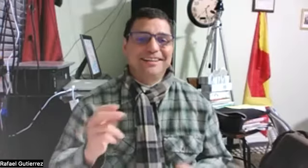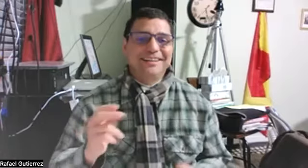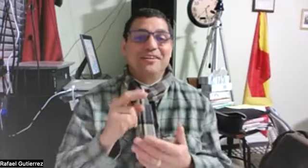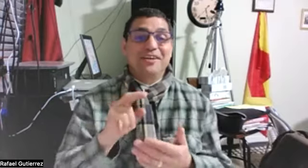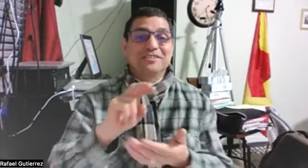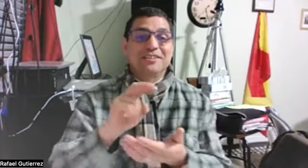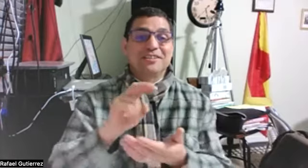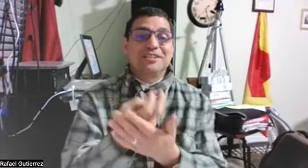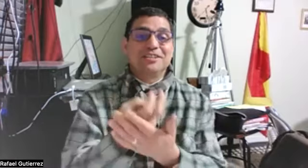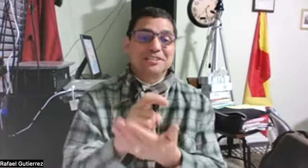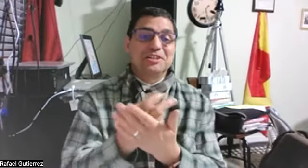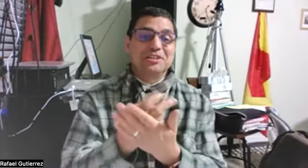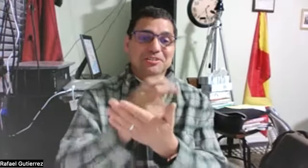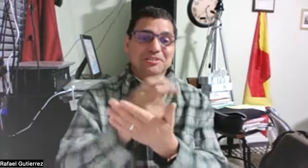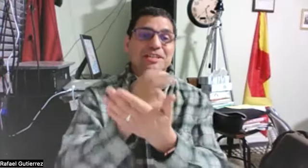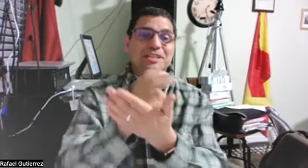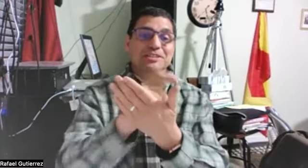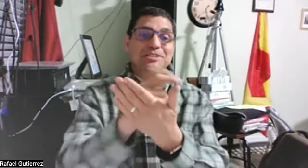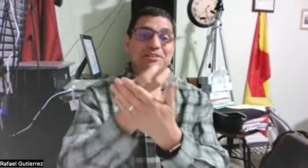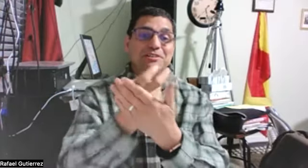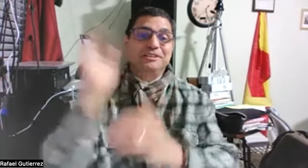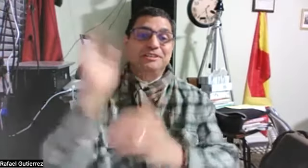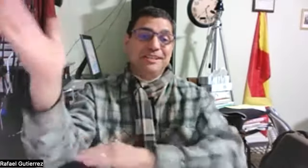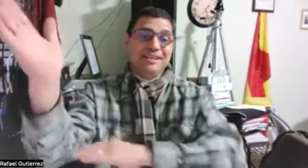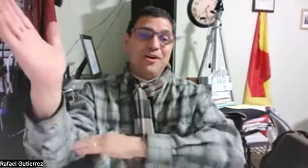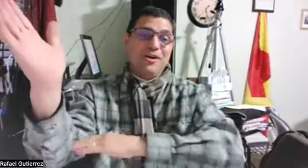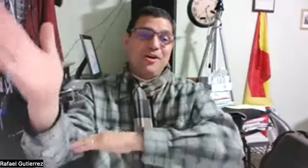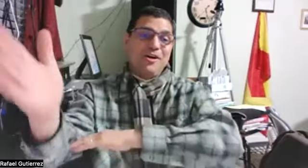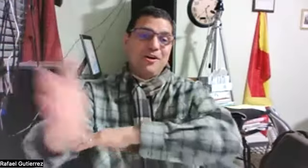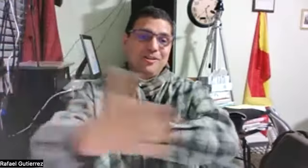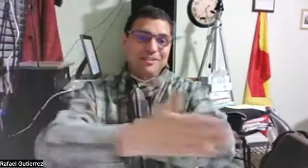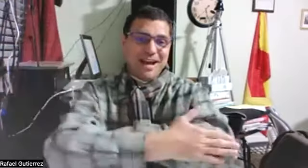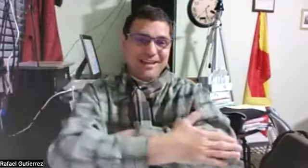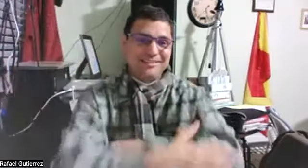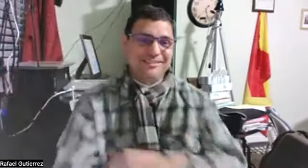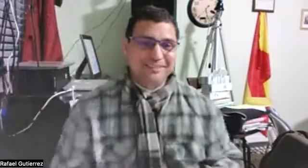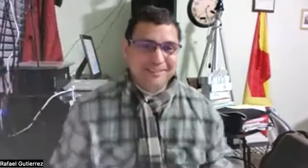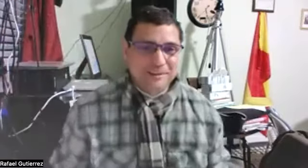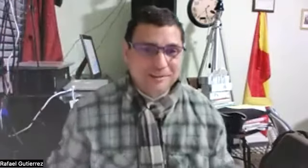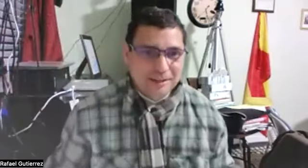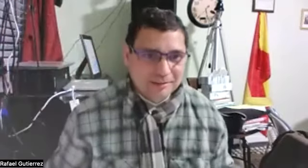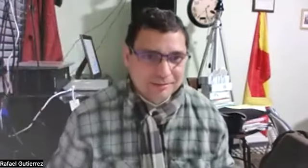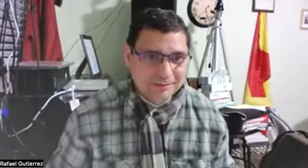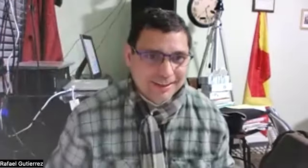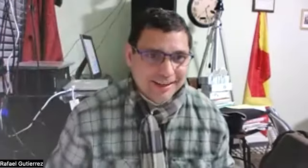Uh-huh. Okay, you say, toss and turn. You can say toss and turn first. All night. All night.